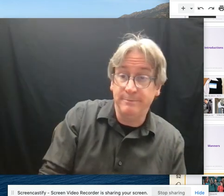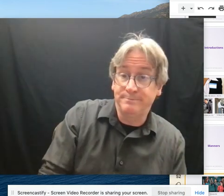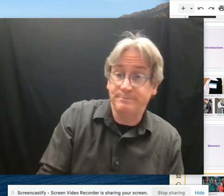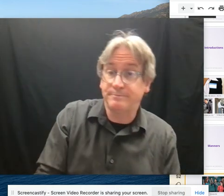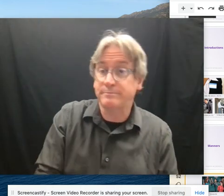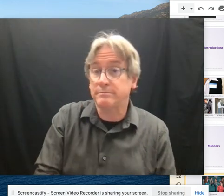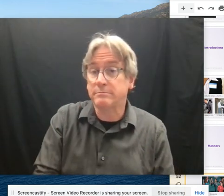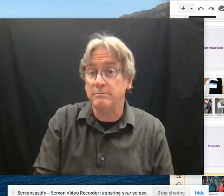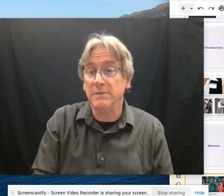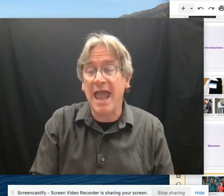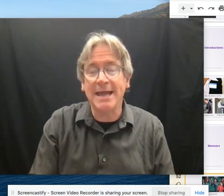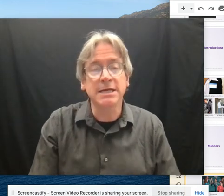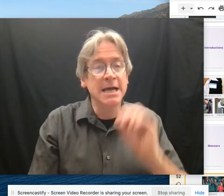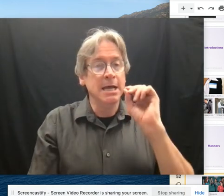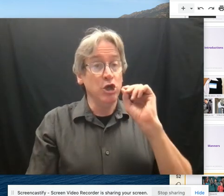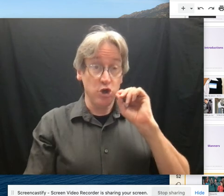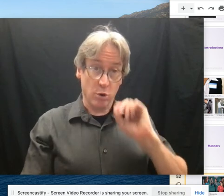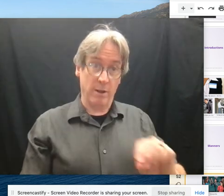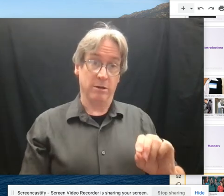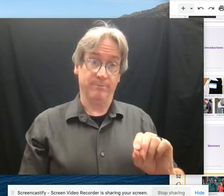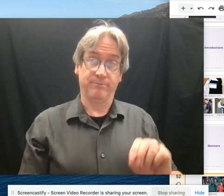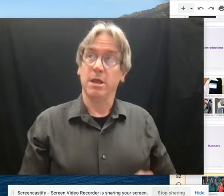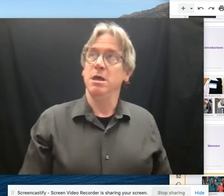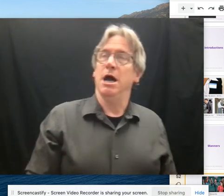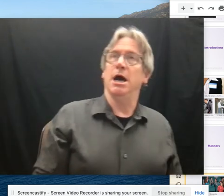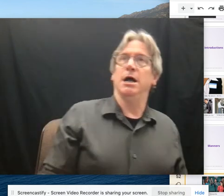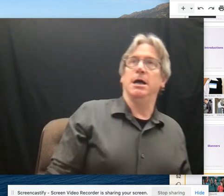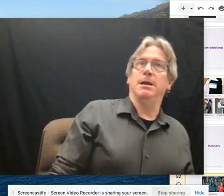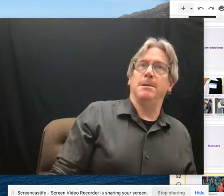one-handed. And you're welcome.